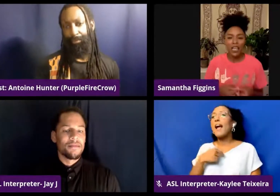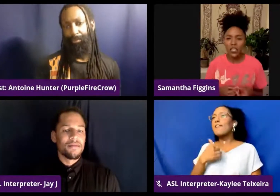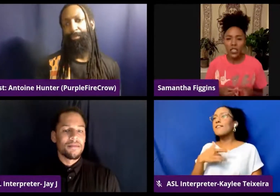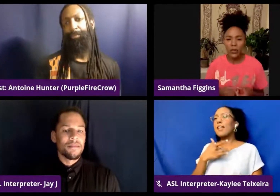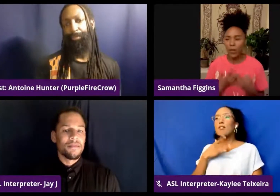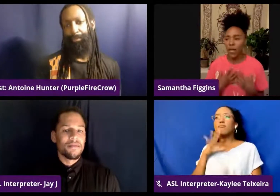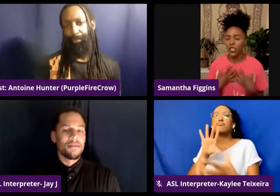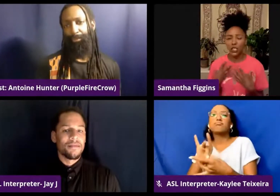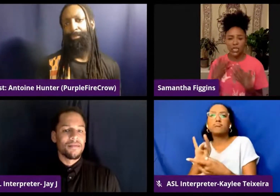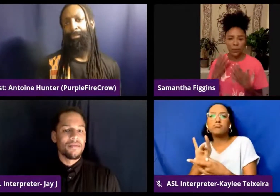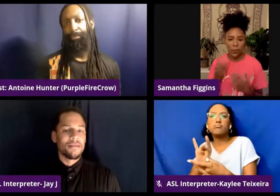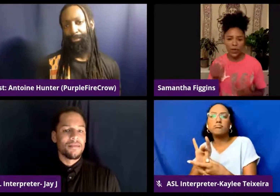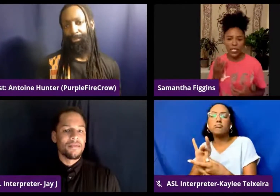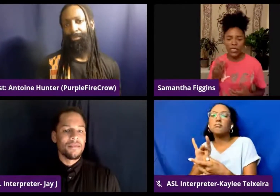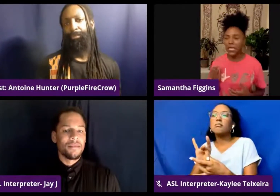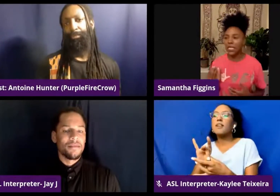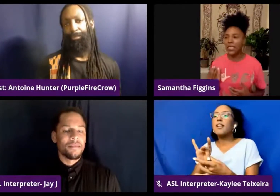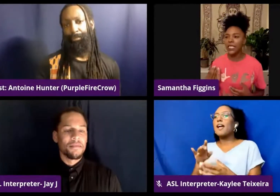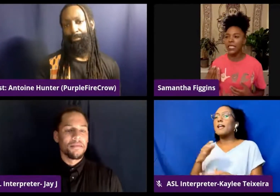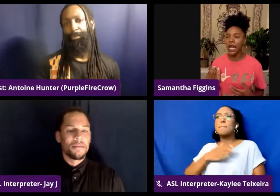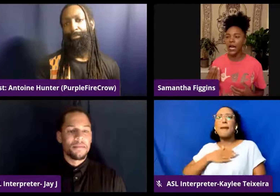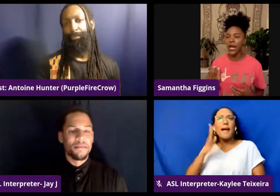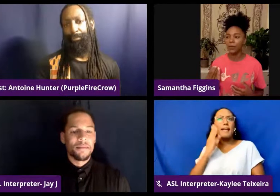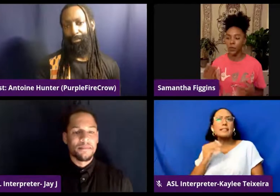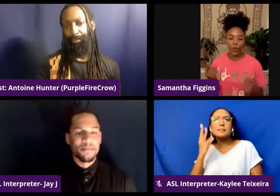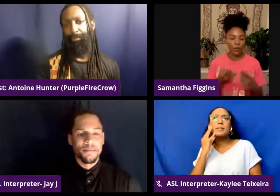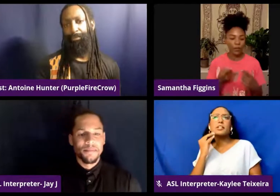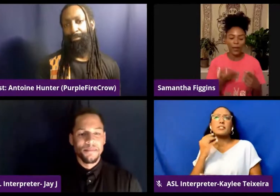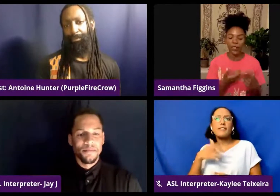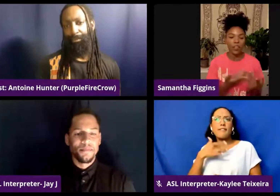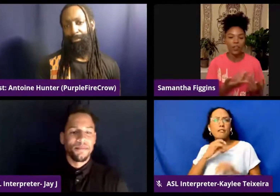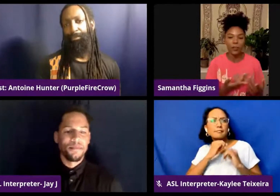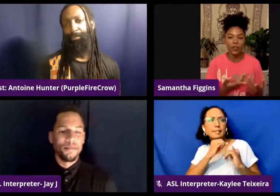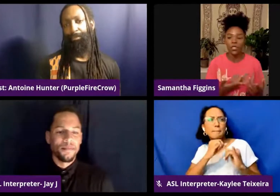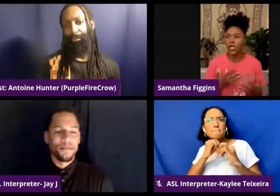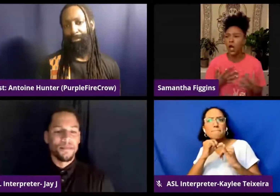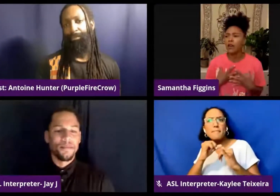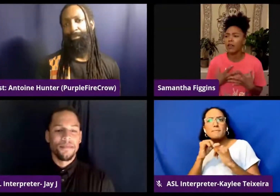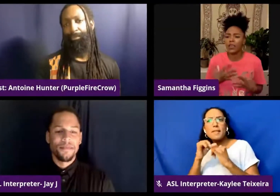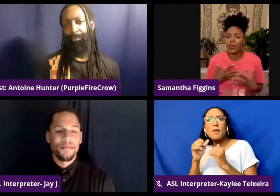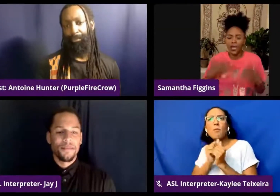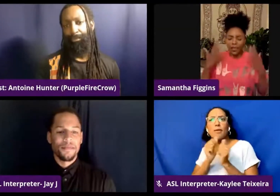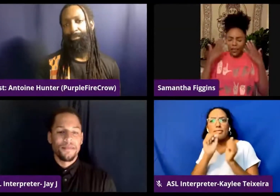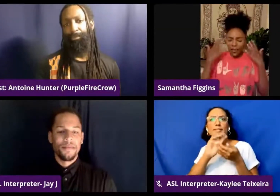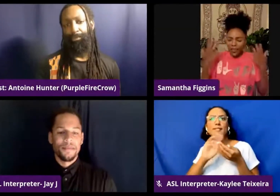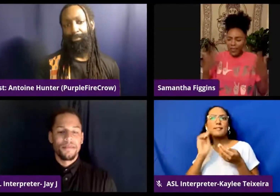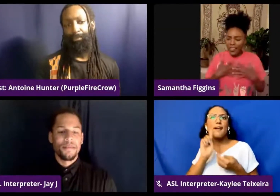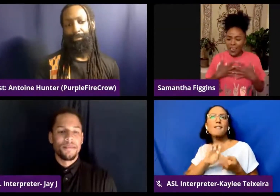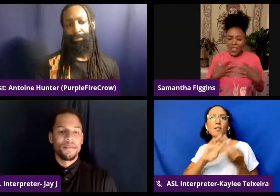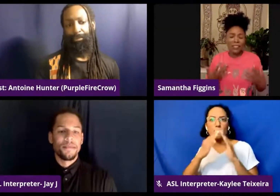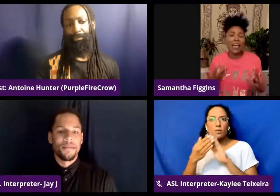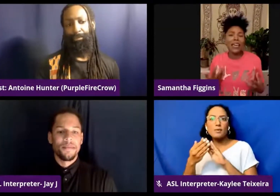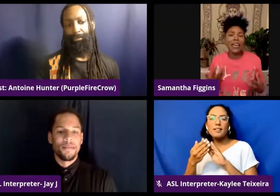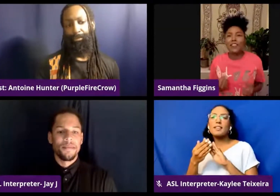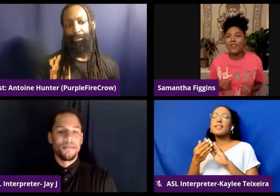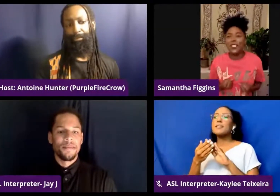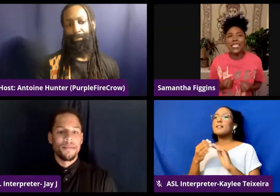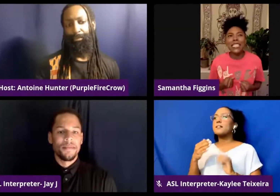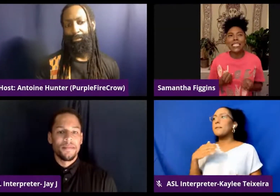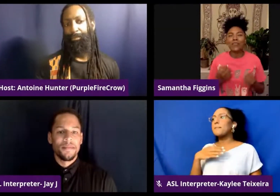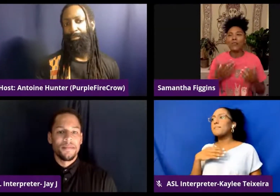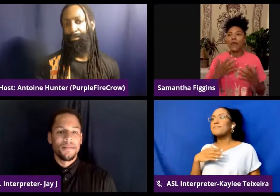a connection with my experiences with the deaf community, all of the like